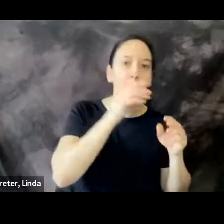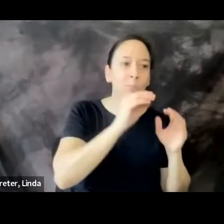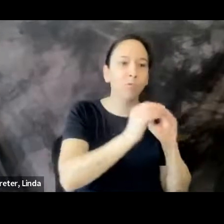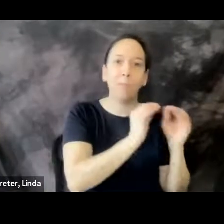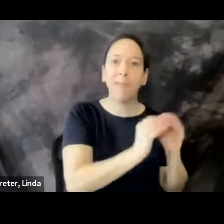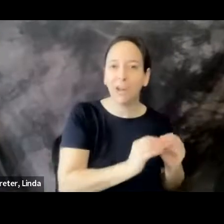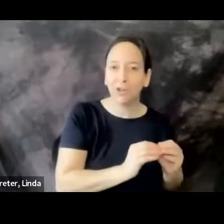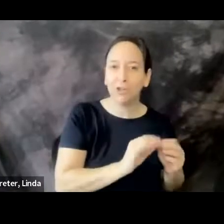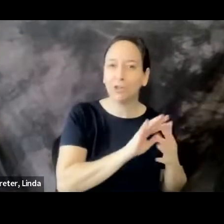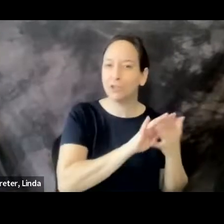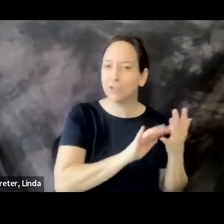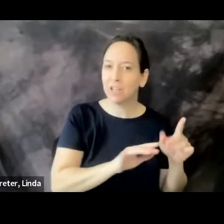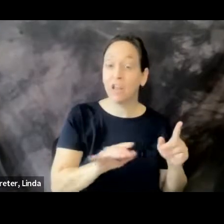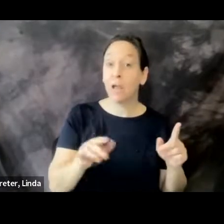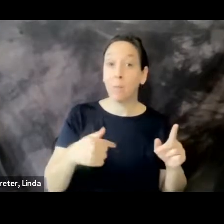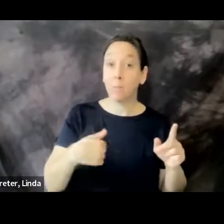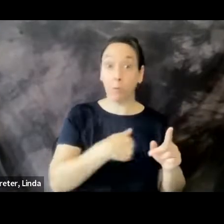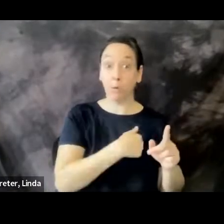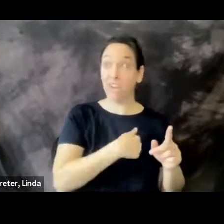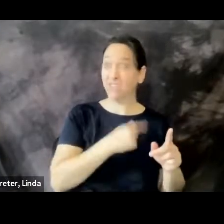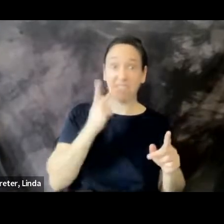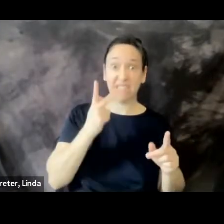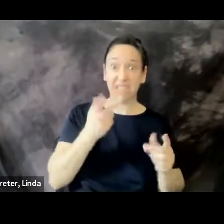seen that that has been the case.